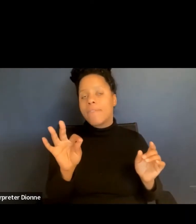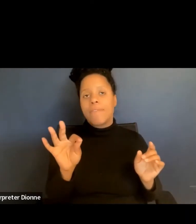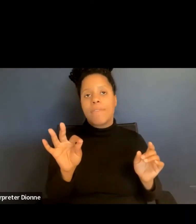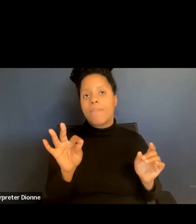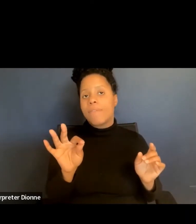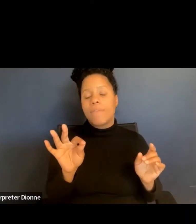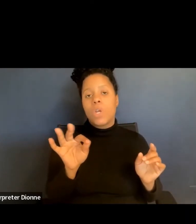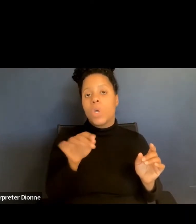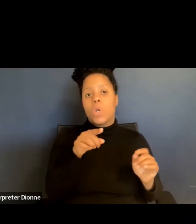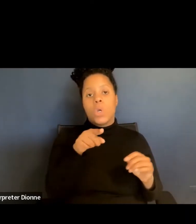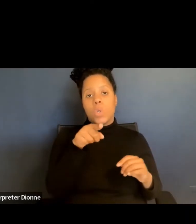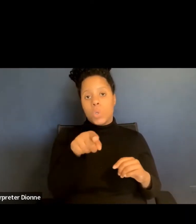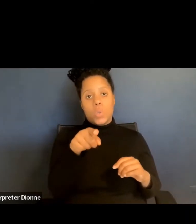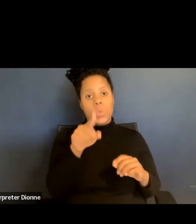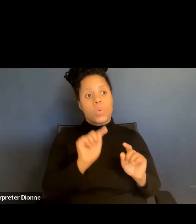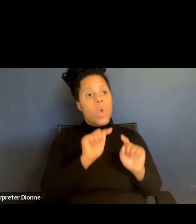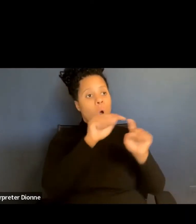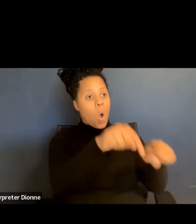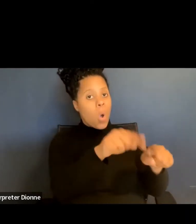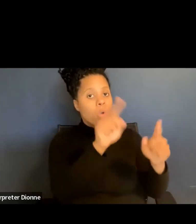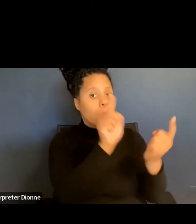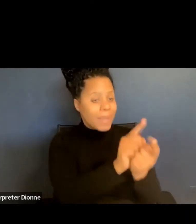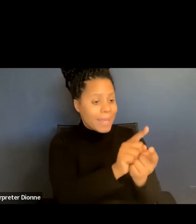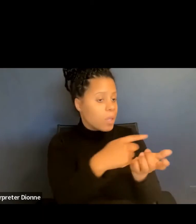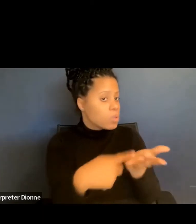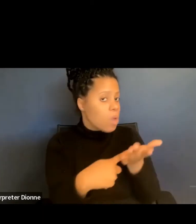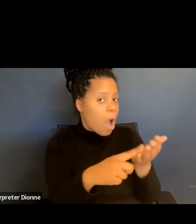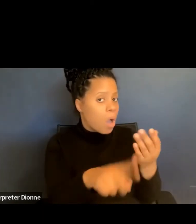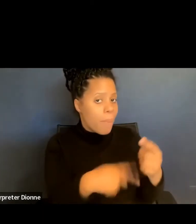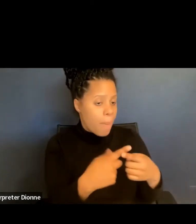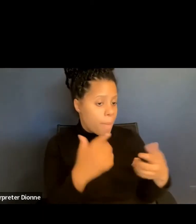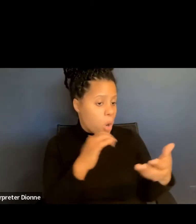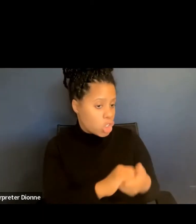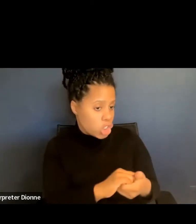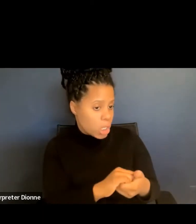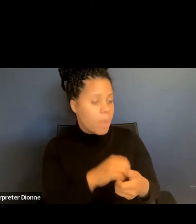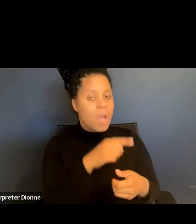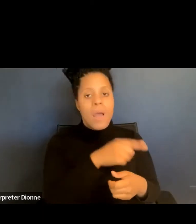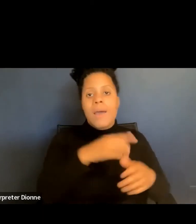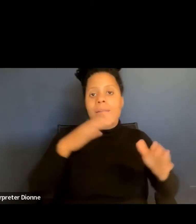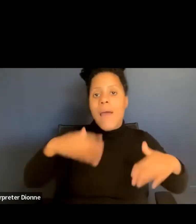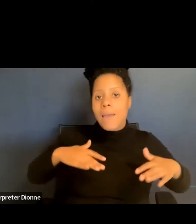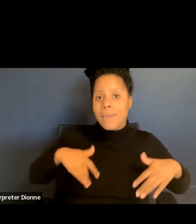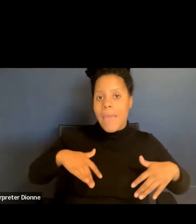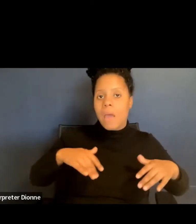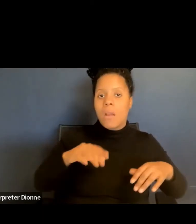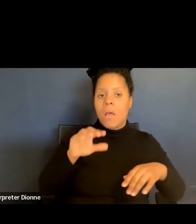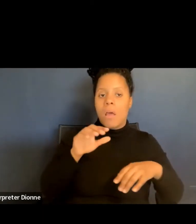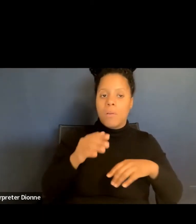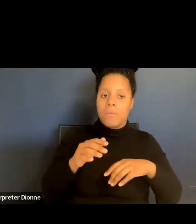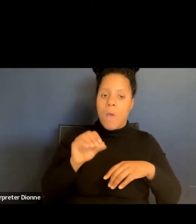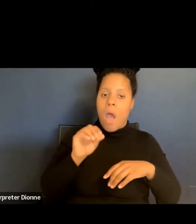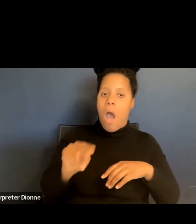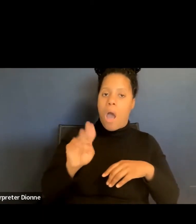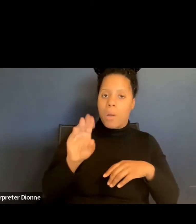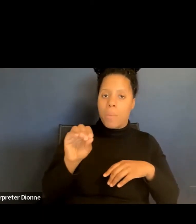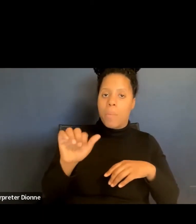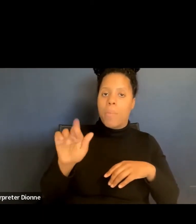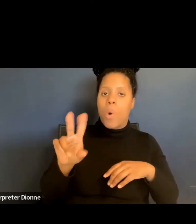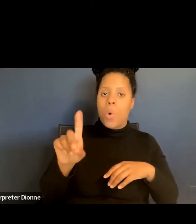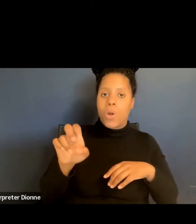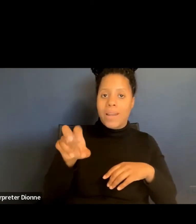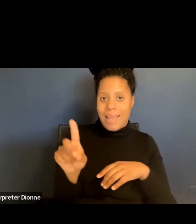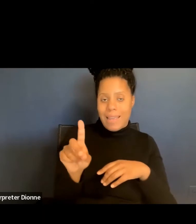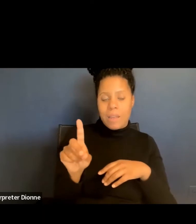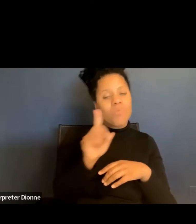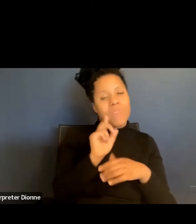meet with them and talk about a partnership, but they say they're not onboarded yet, it is a easy process to get them onboarded if they would like to